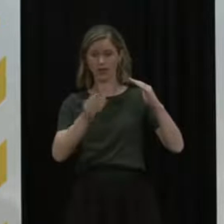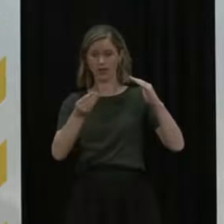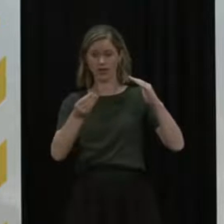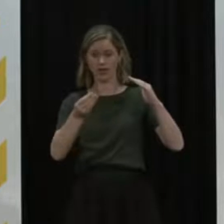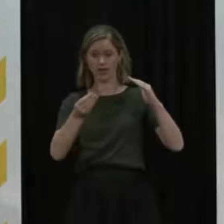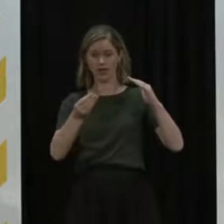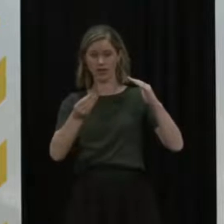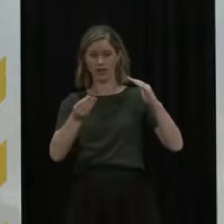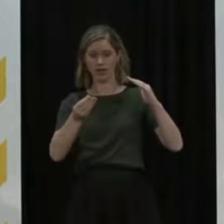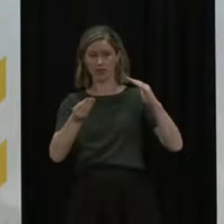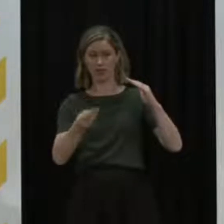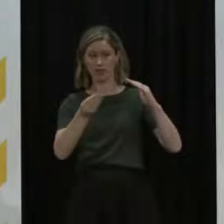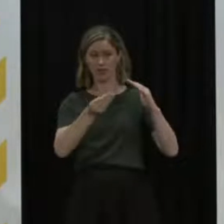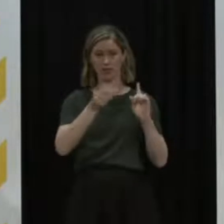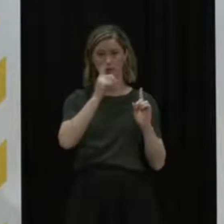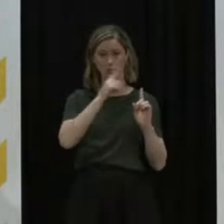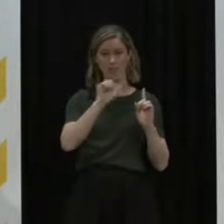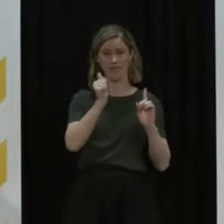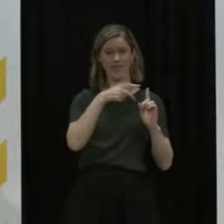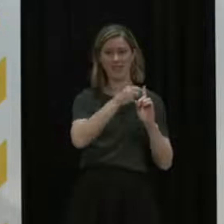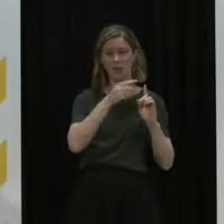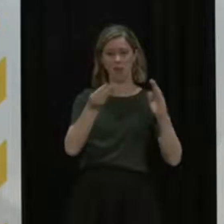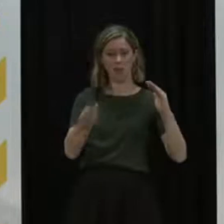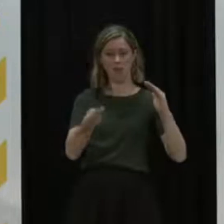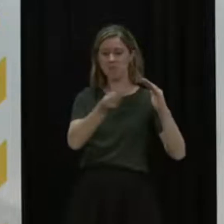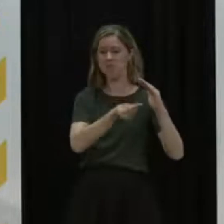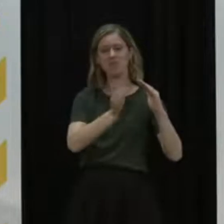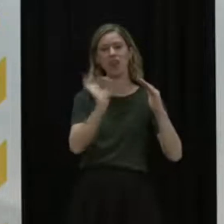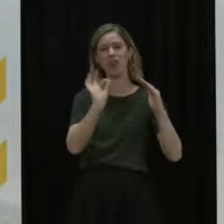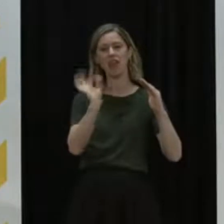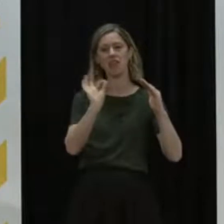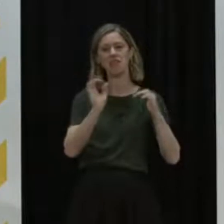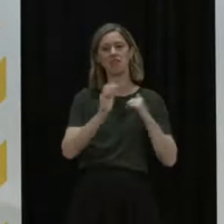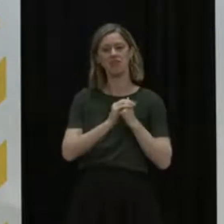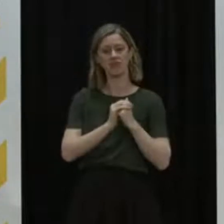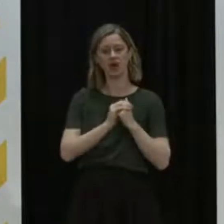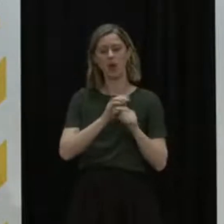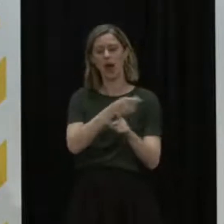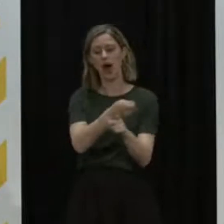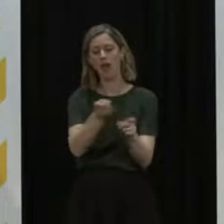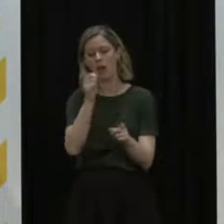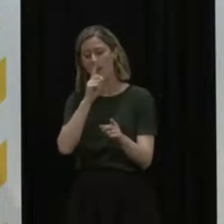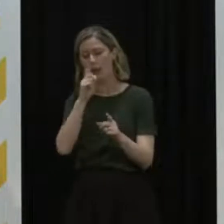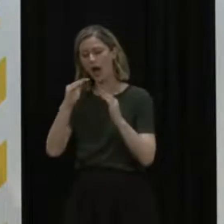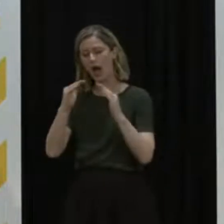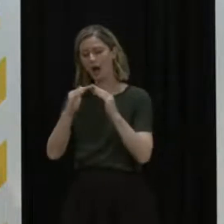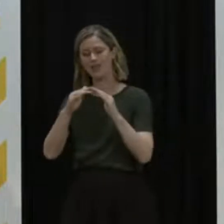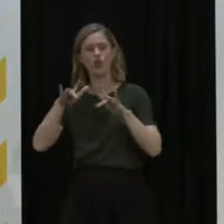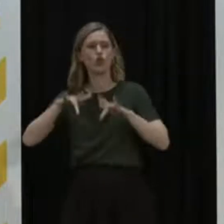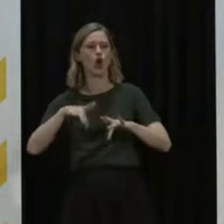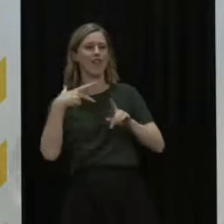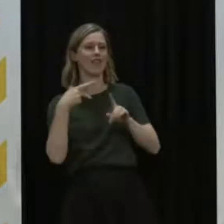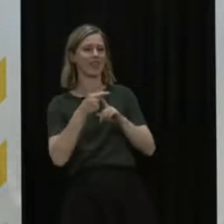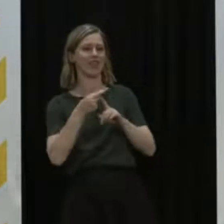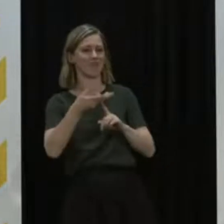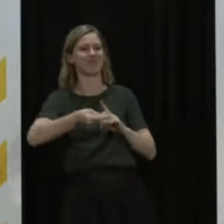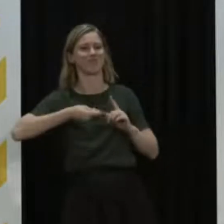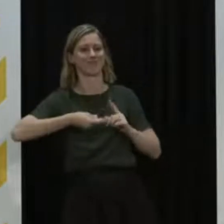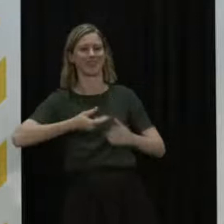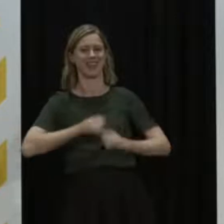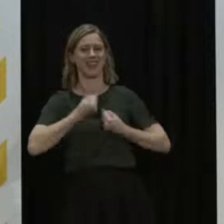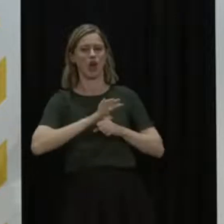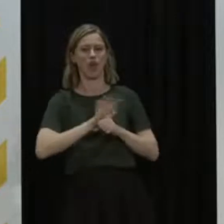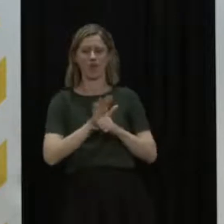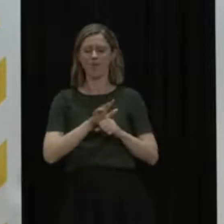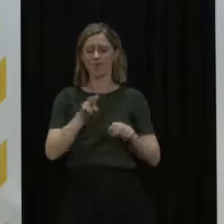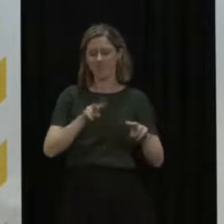are household members who are vaccinated who do not subsequently become cases, and other members of that household who weren't vaccinated did become cases.